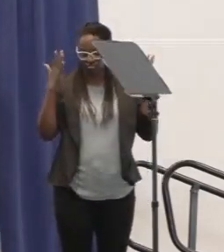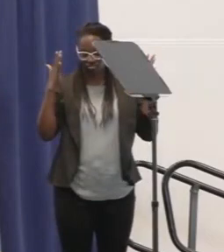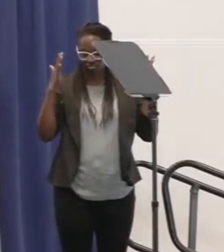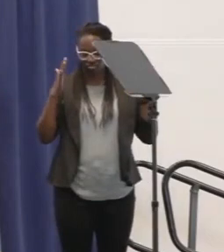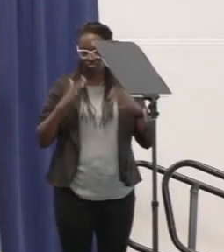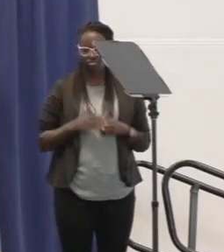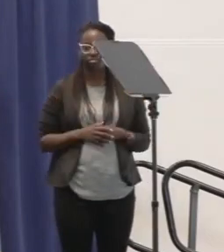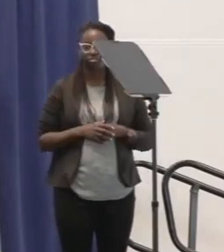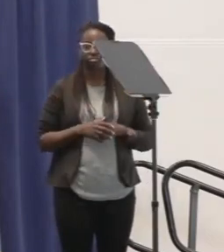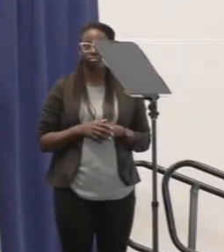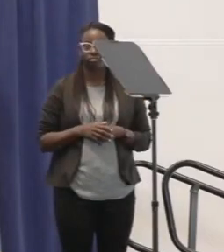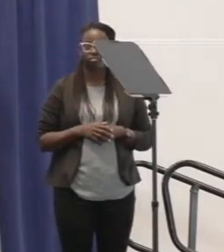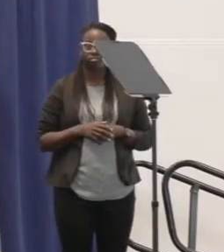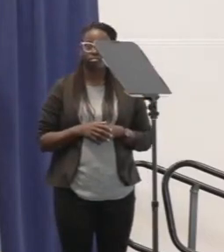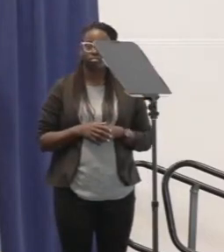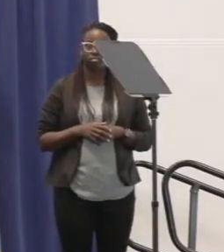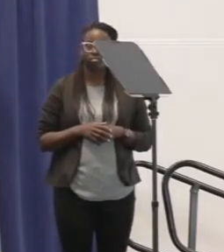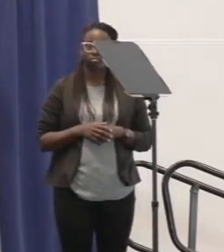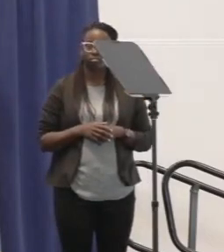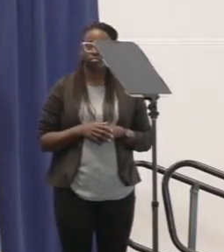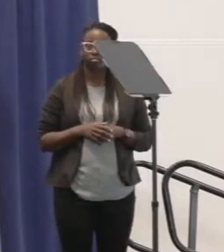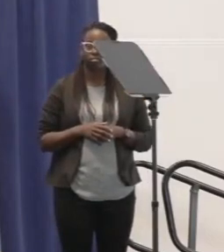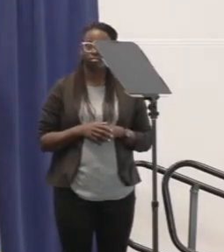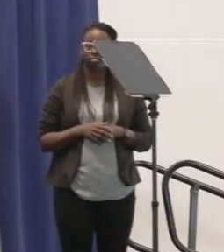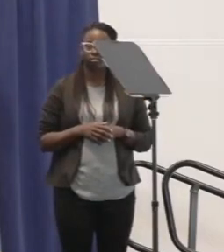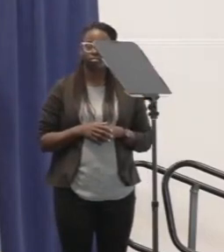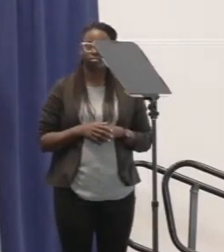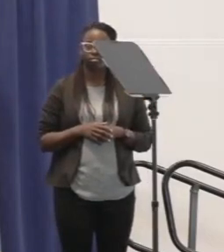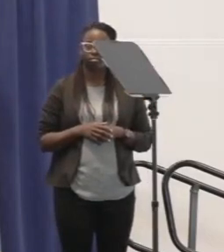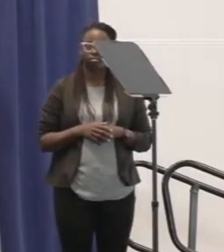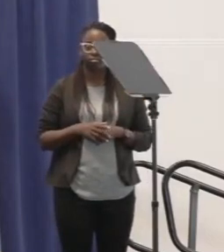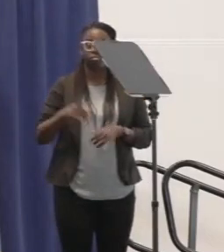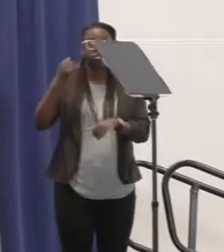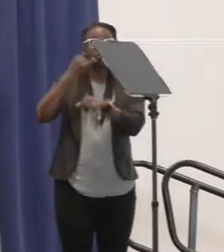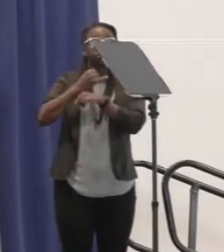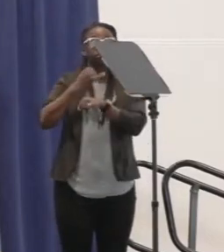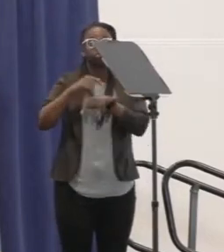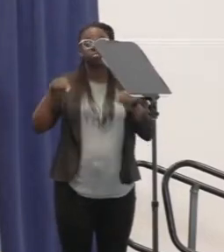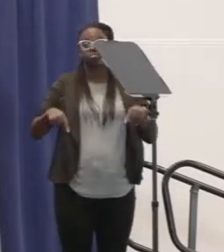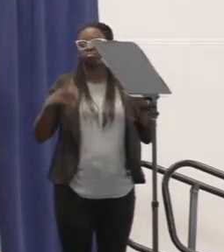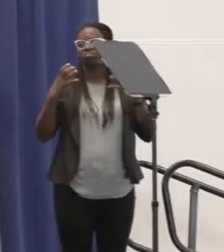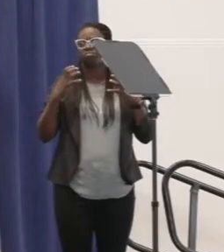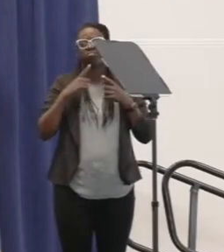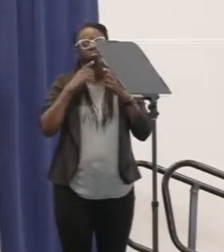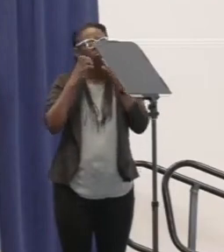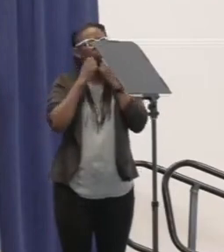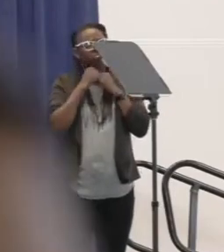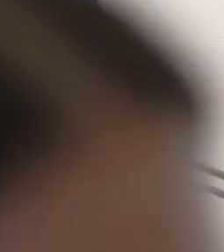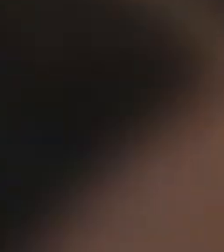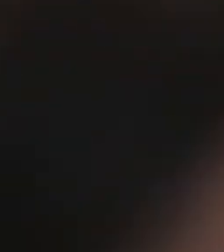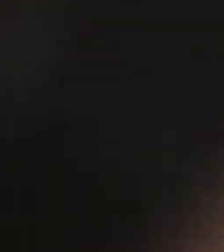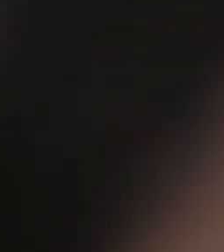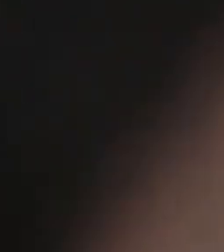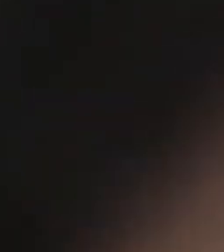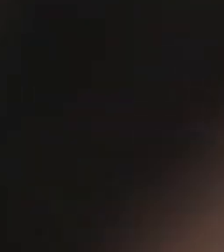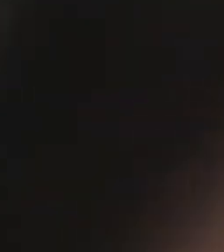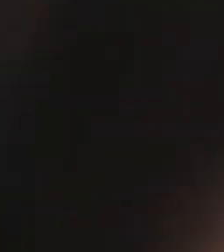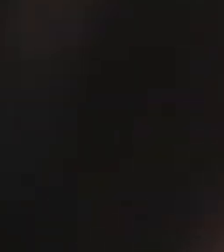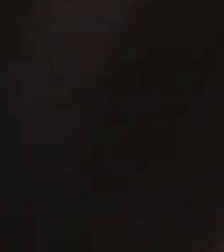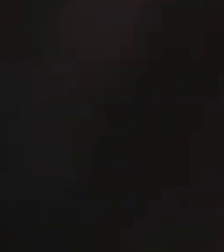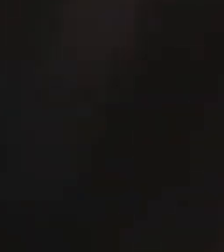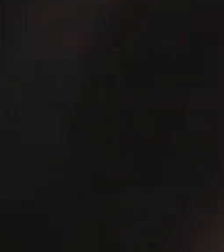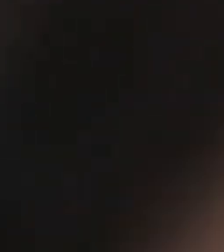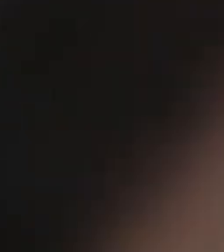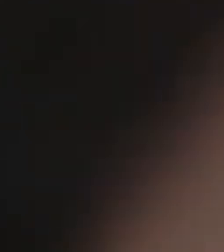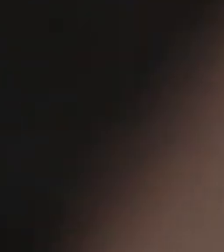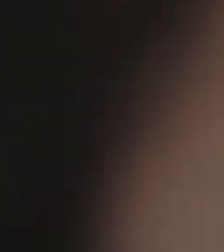Boston's campus is an indispensable resource for addressing the priorities of Governor Healey's administration,